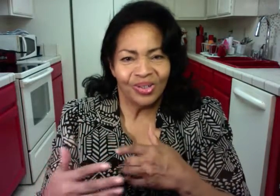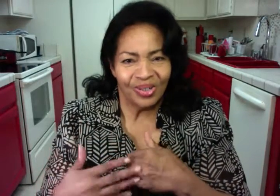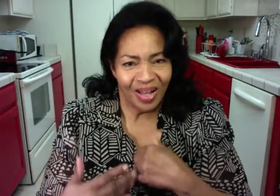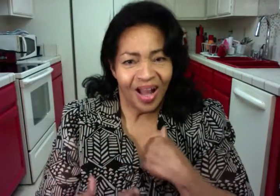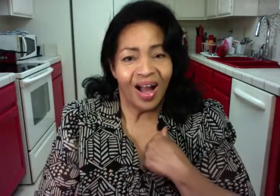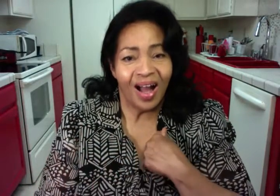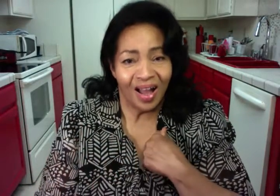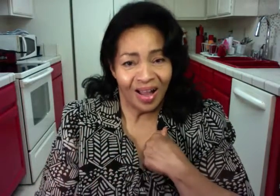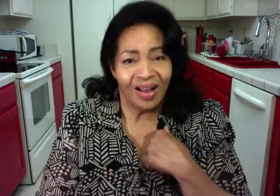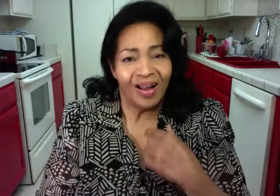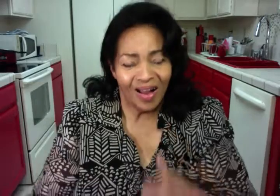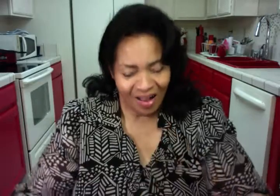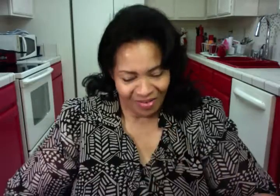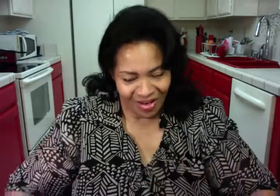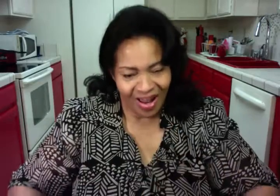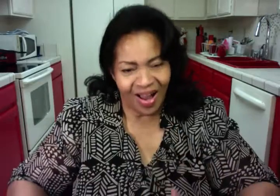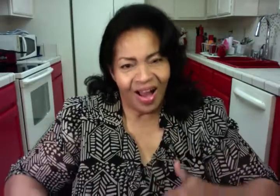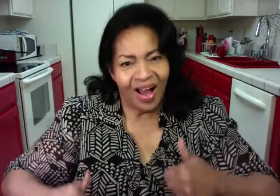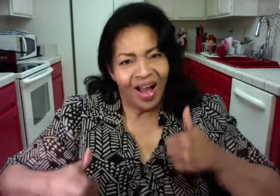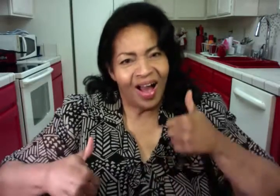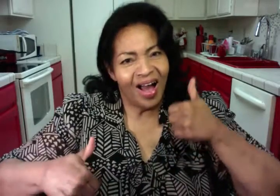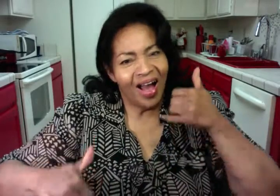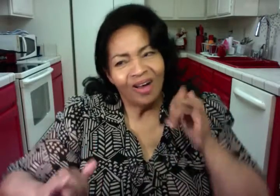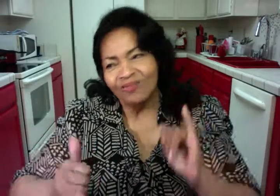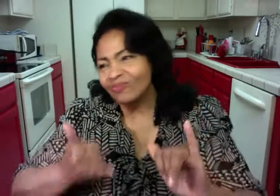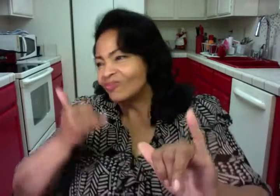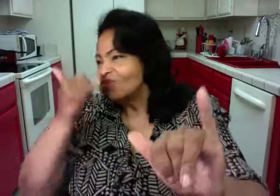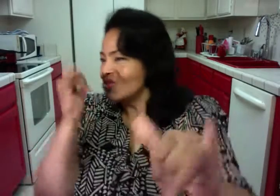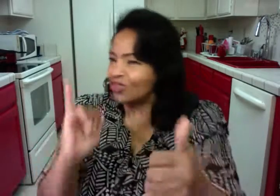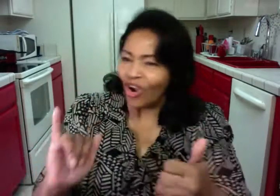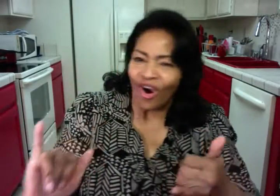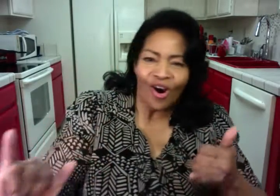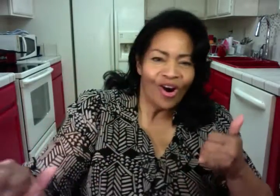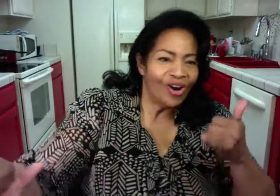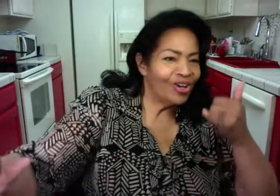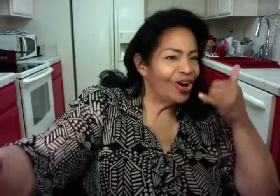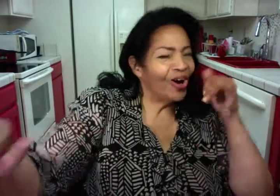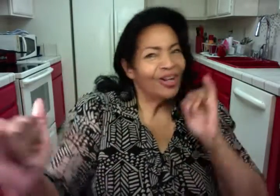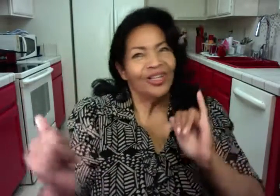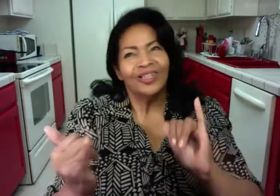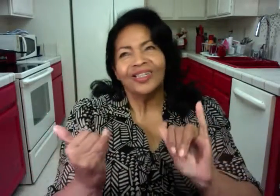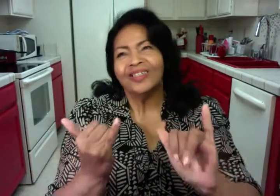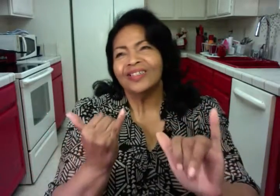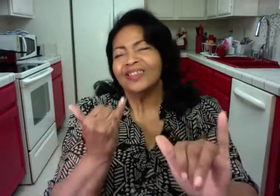I do have life eternally. That to